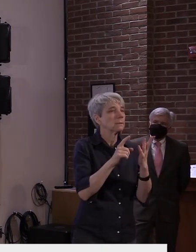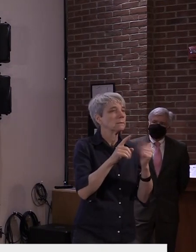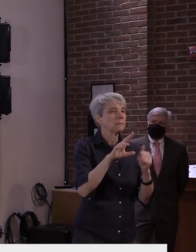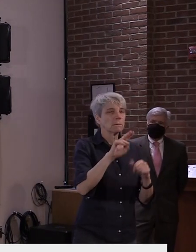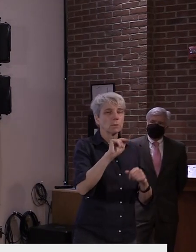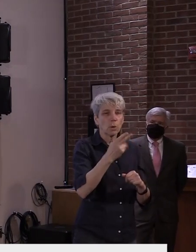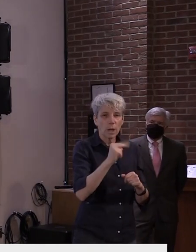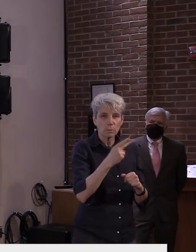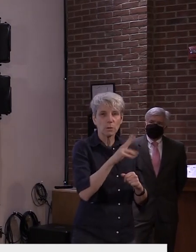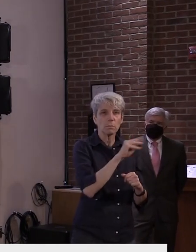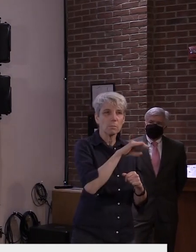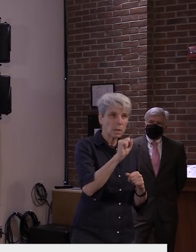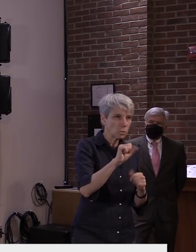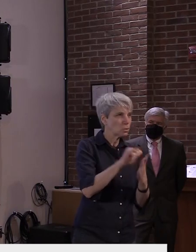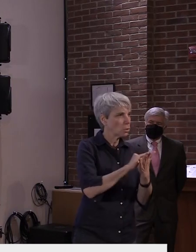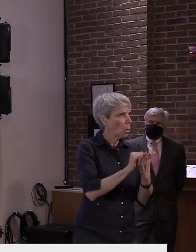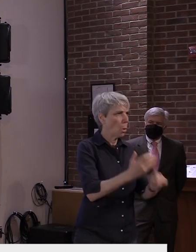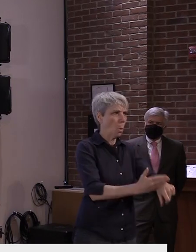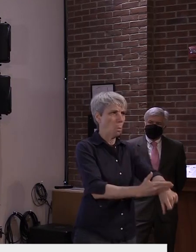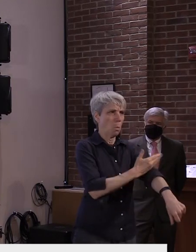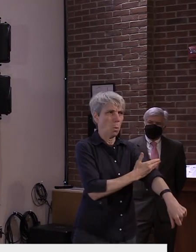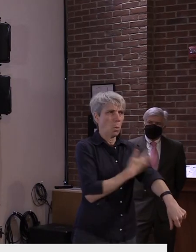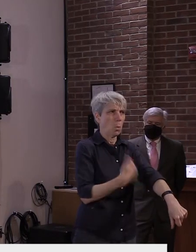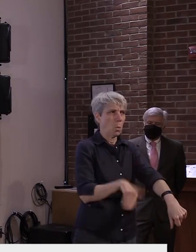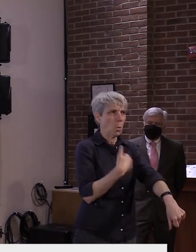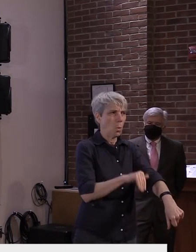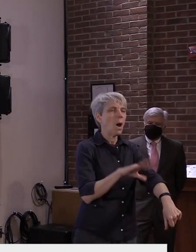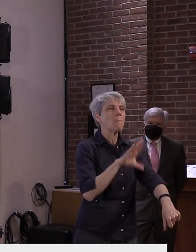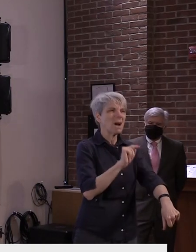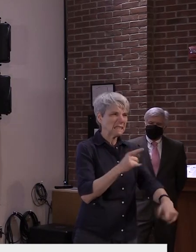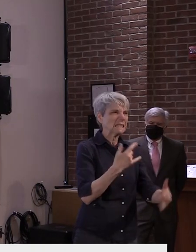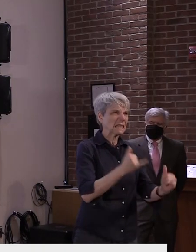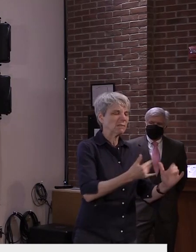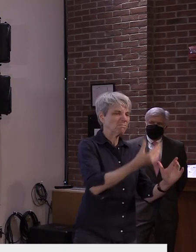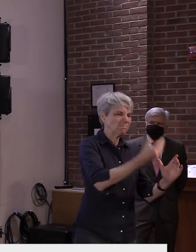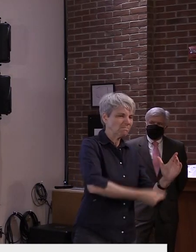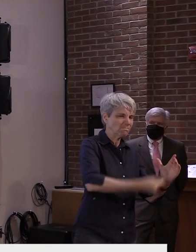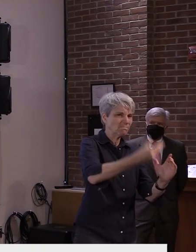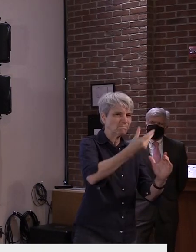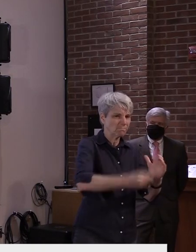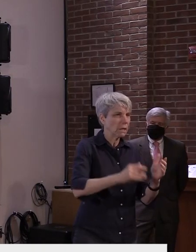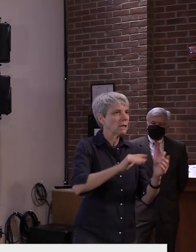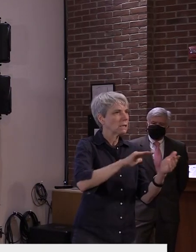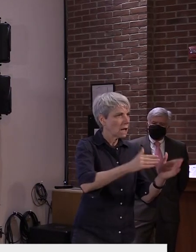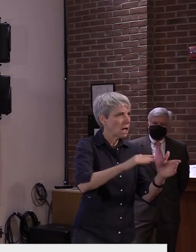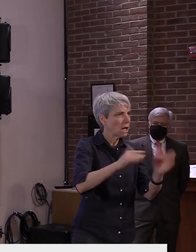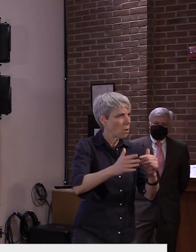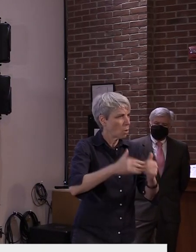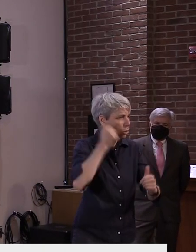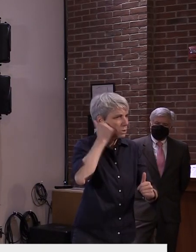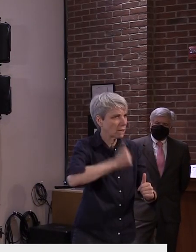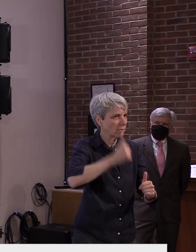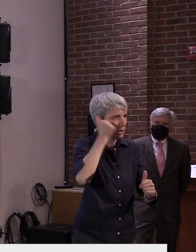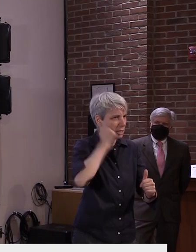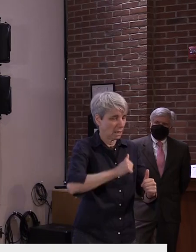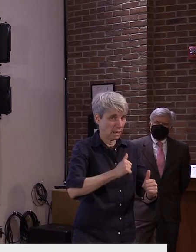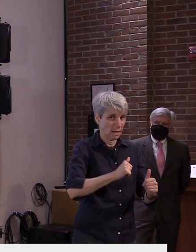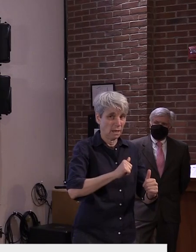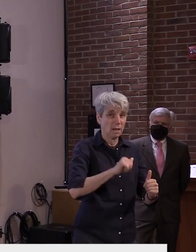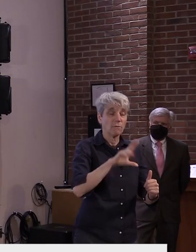deaths daily or almost daily. If we look at Vermont's rate, 9 deaths